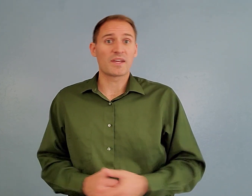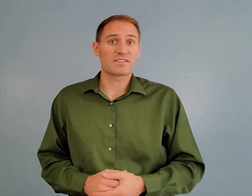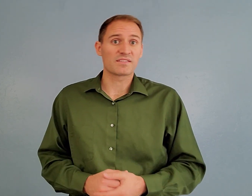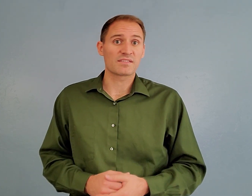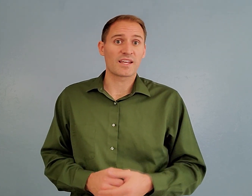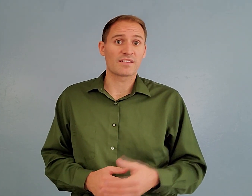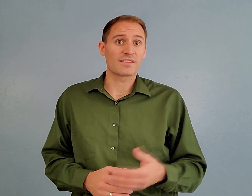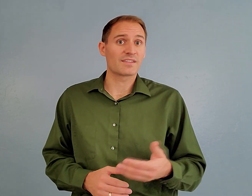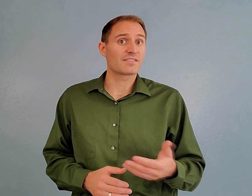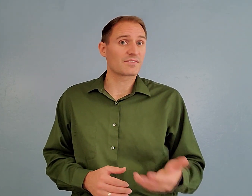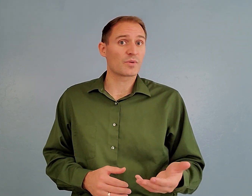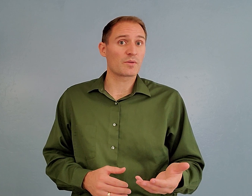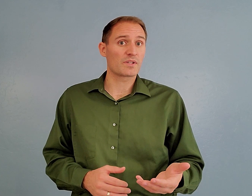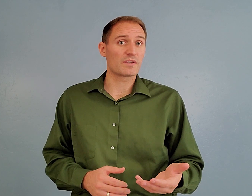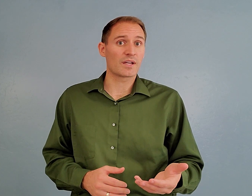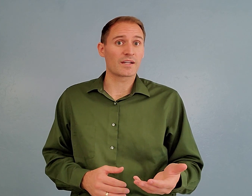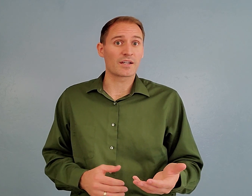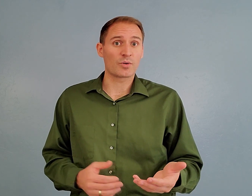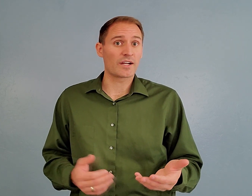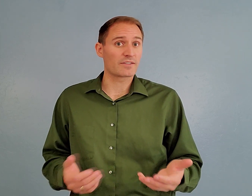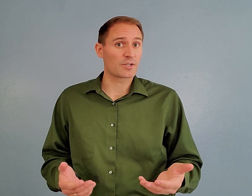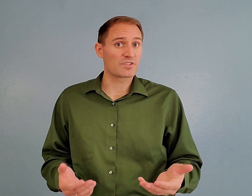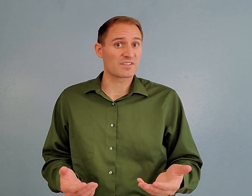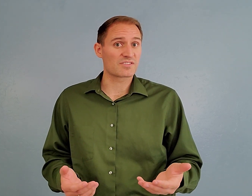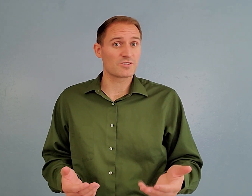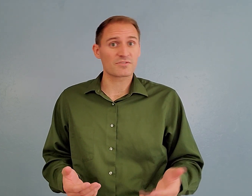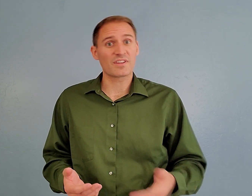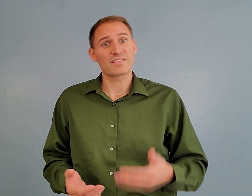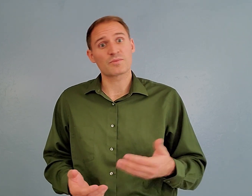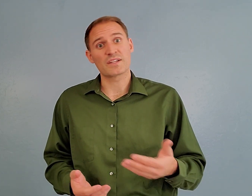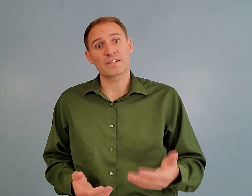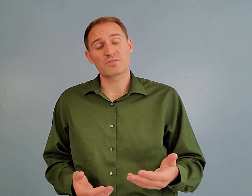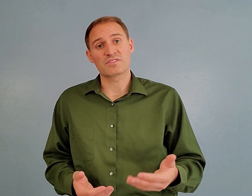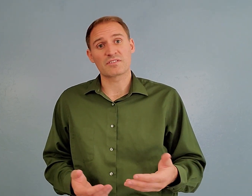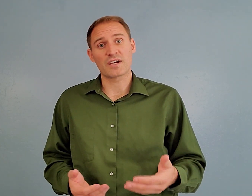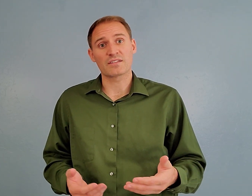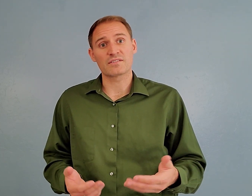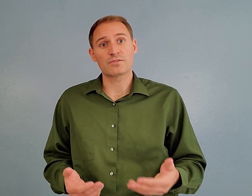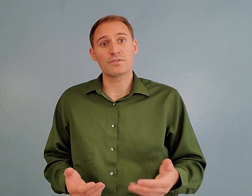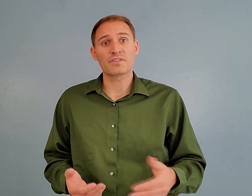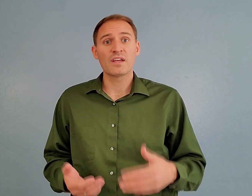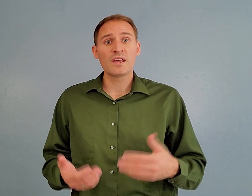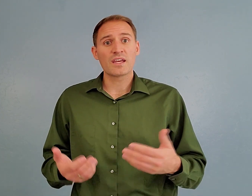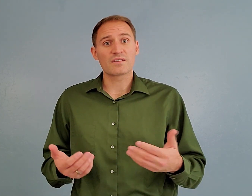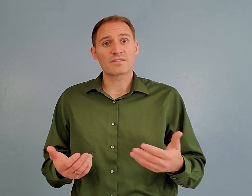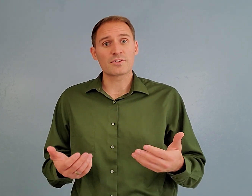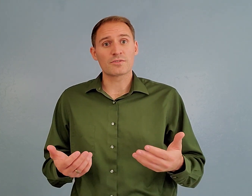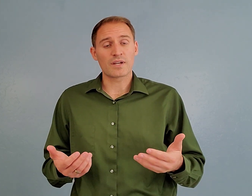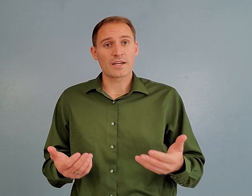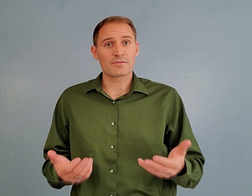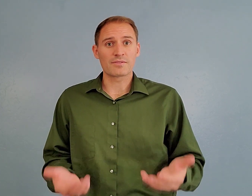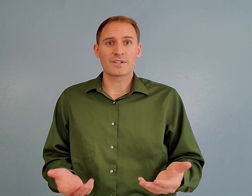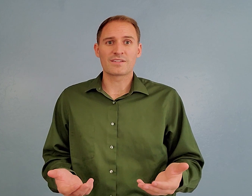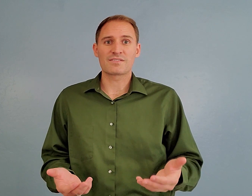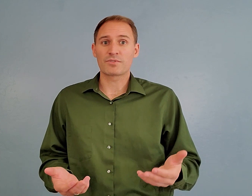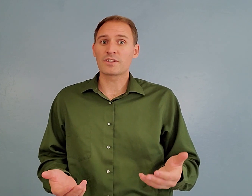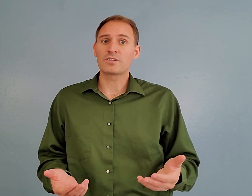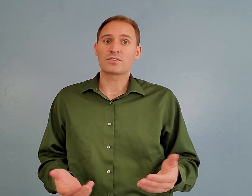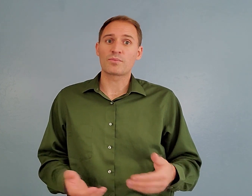basis. And this is the way we acquire languages as children. That's the way languages are taught in schools. And so it's really good to